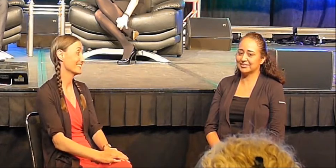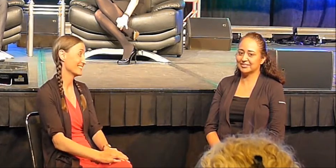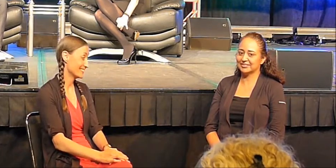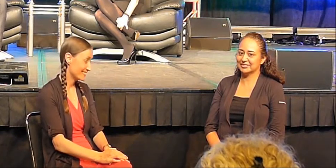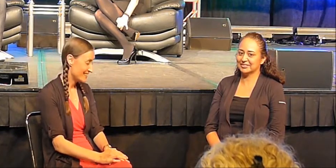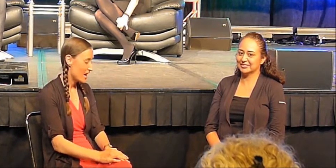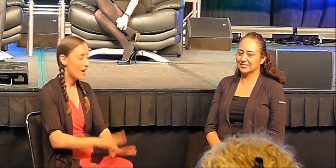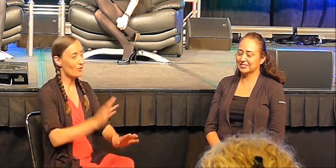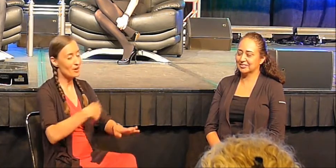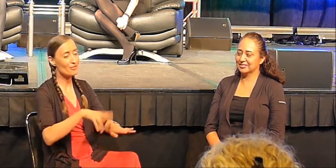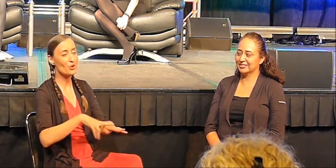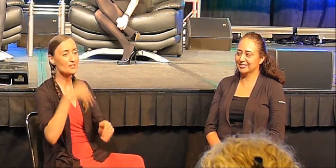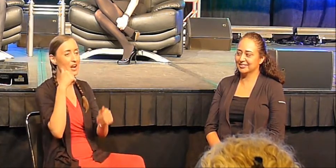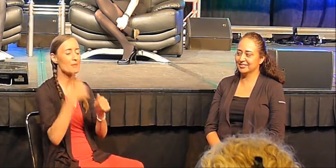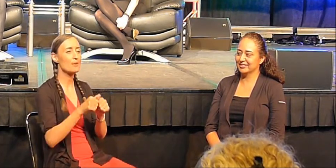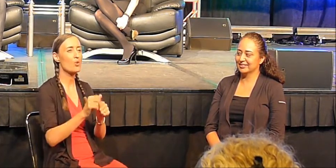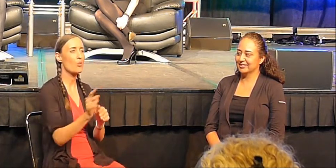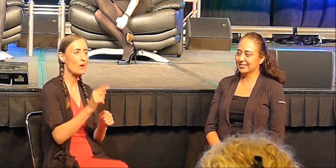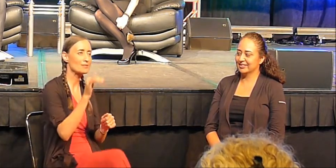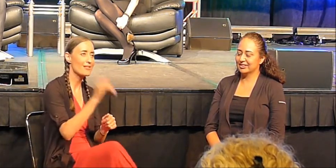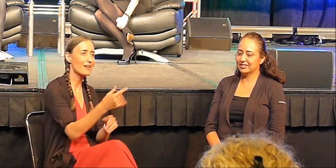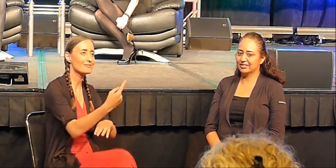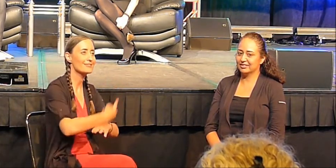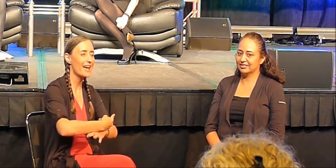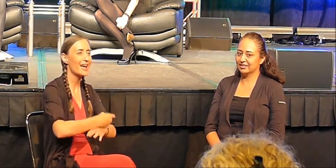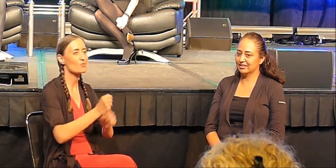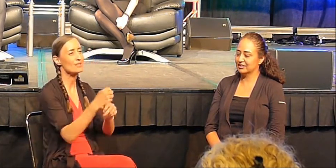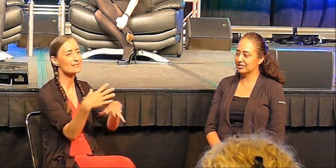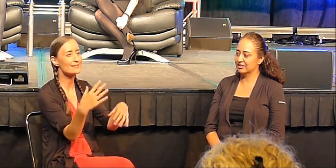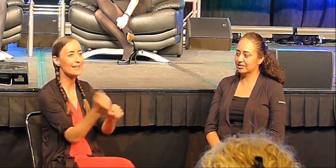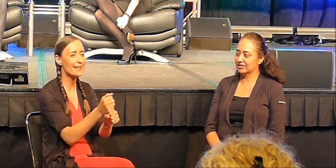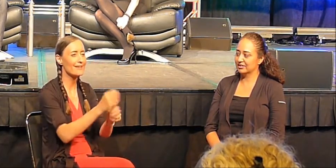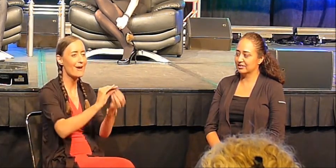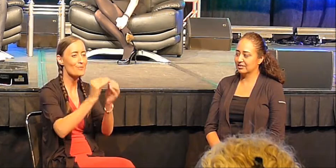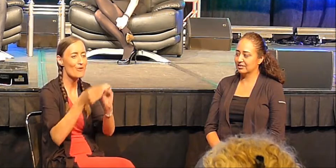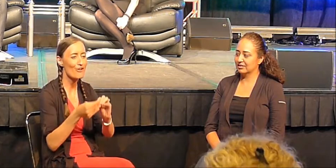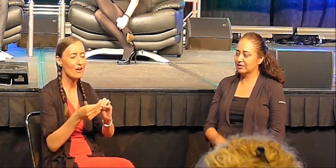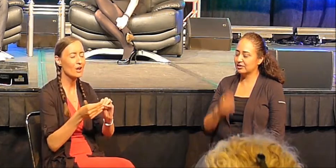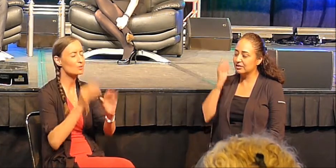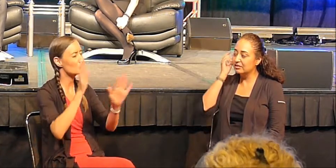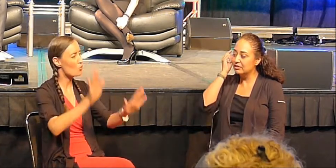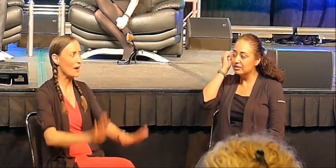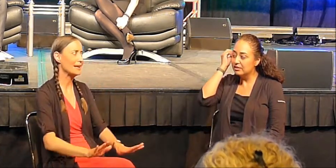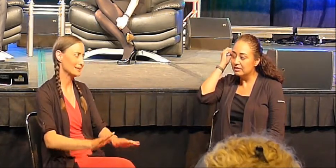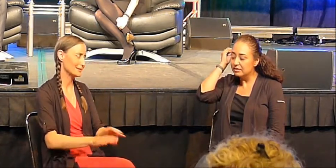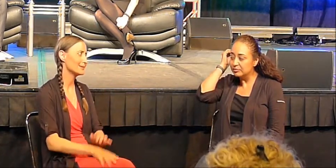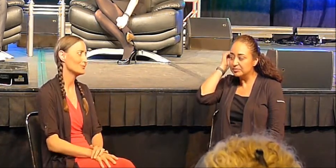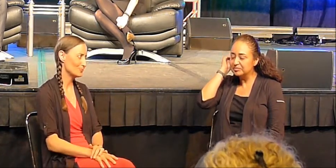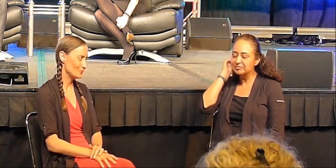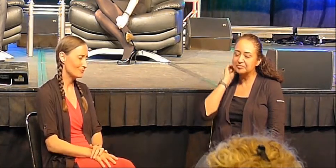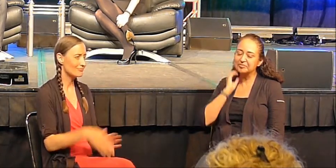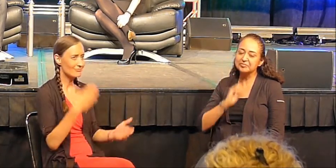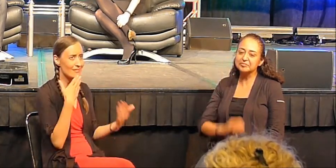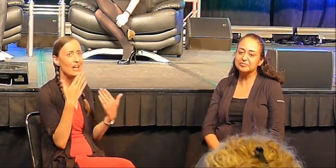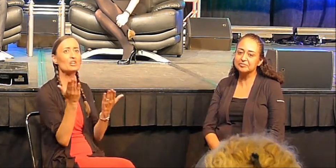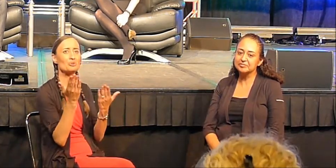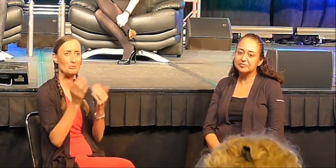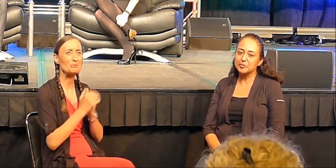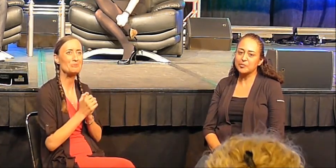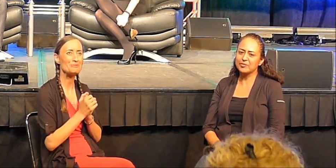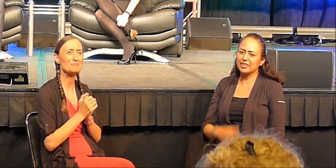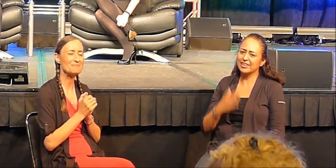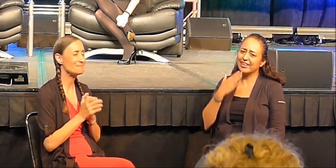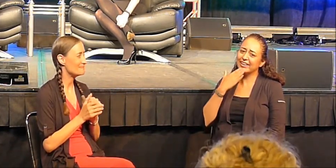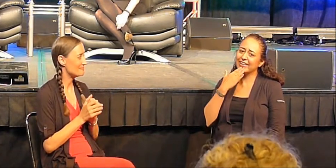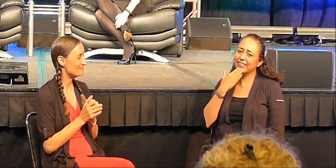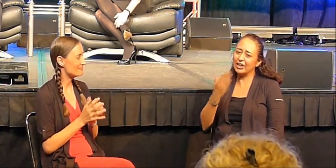And of course I remembered where I was, what I was shooting, and what scene I was doing, and everything. It was great, yeah. Thank you. Yeah, thank you for asking